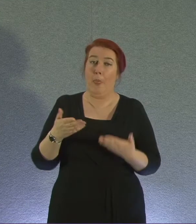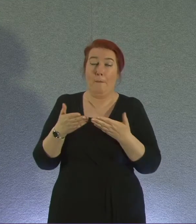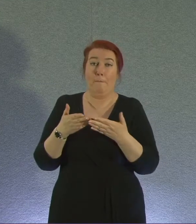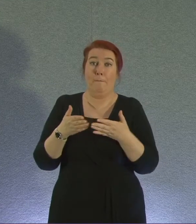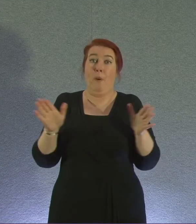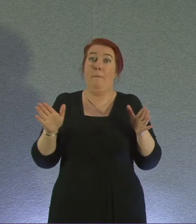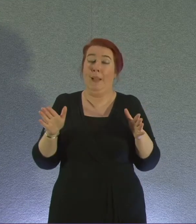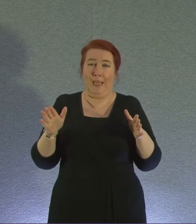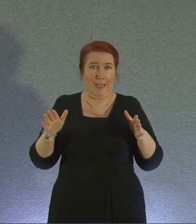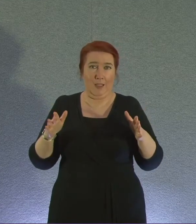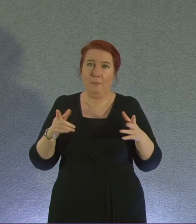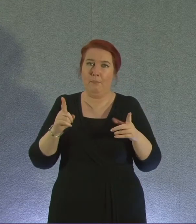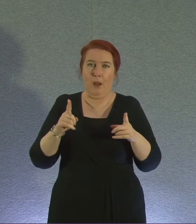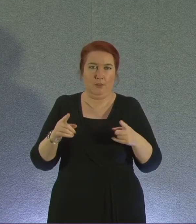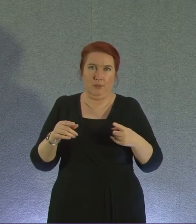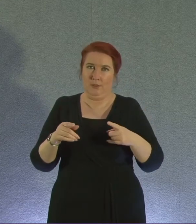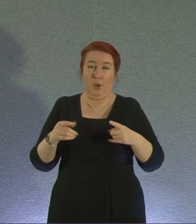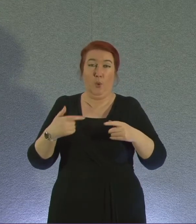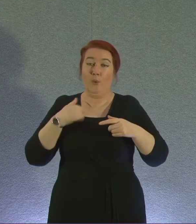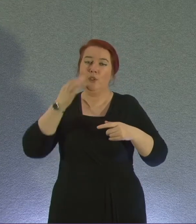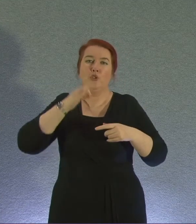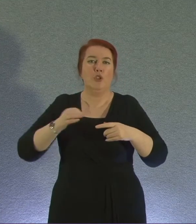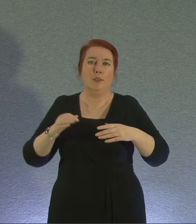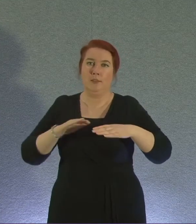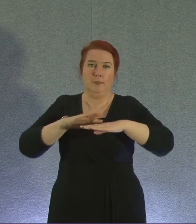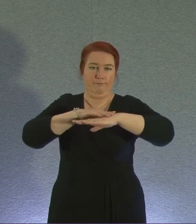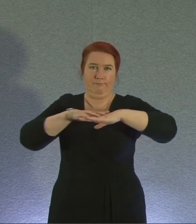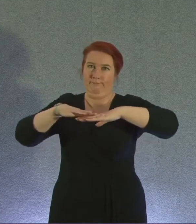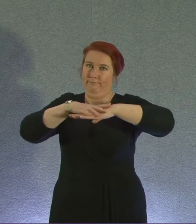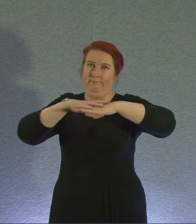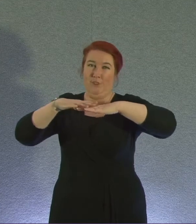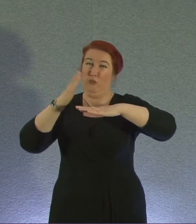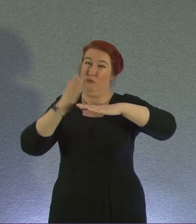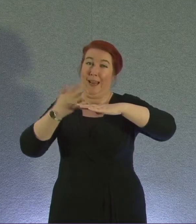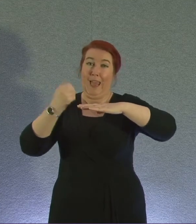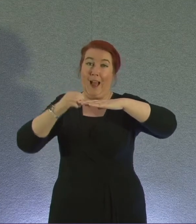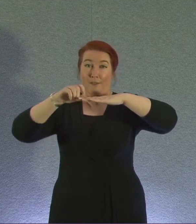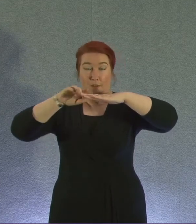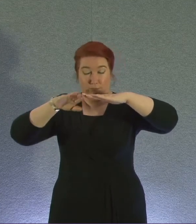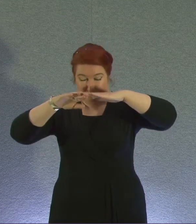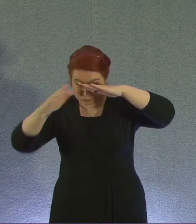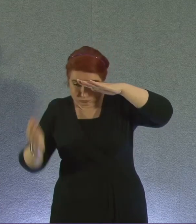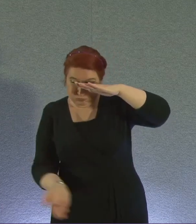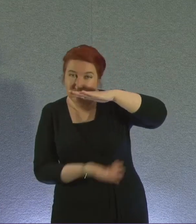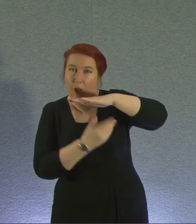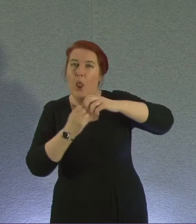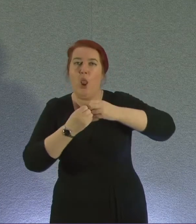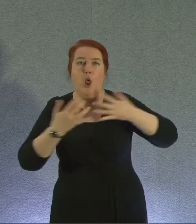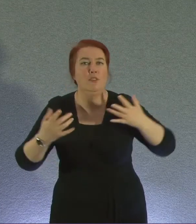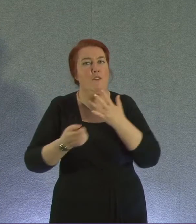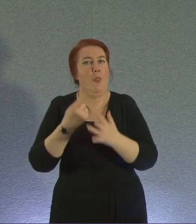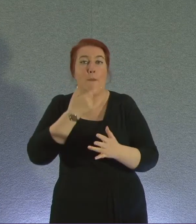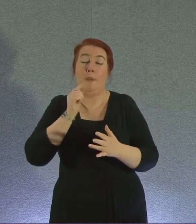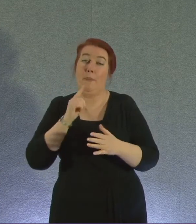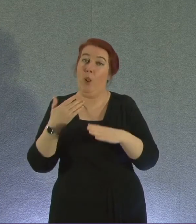large iceberg. Alec Rowley made a very important point about all the people working in Scotland to